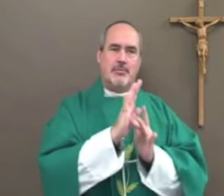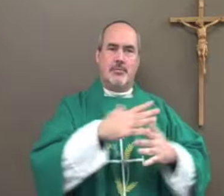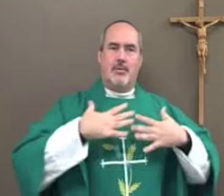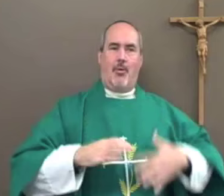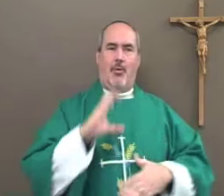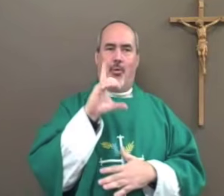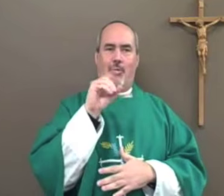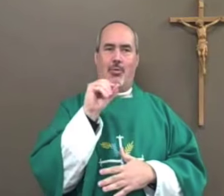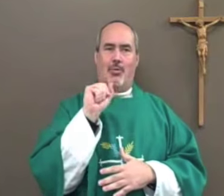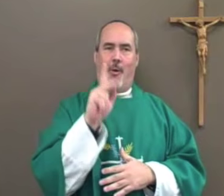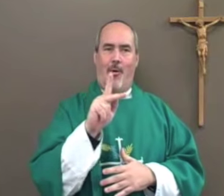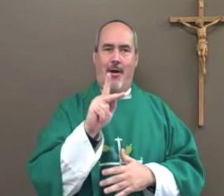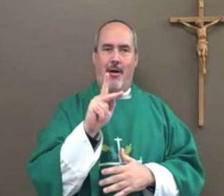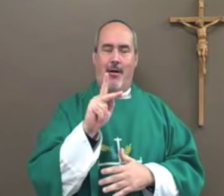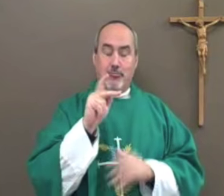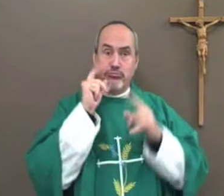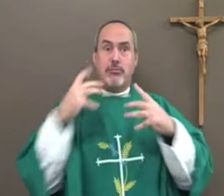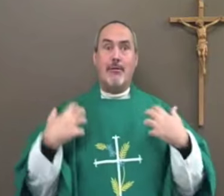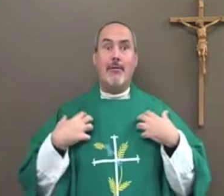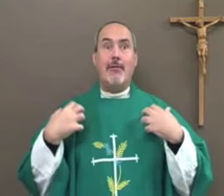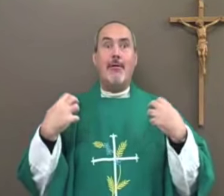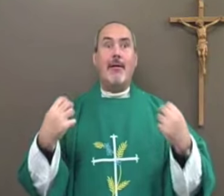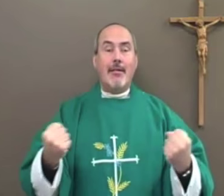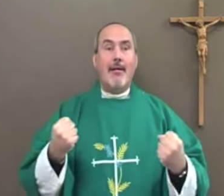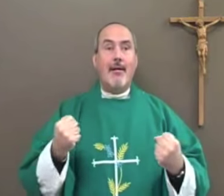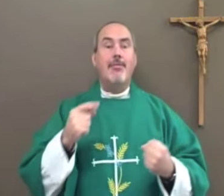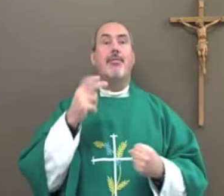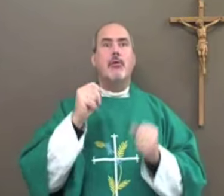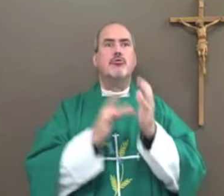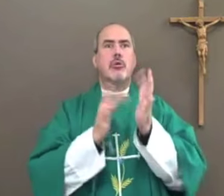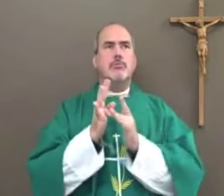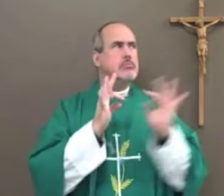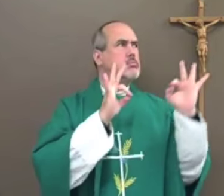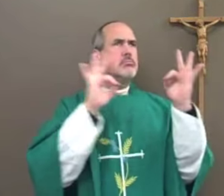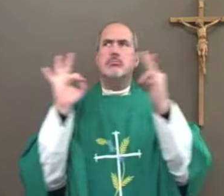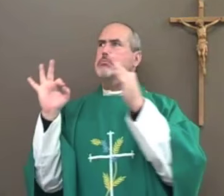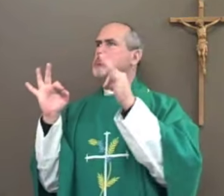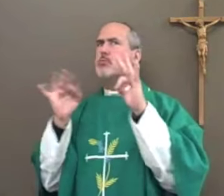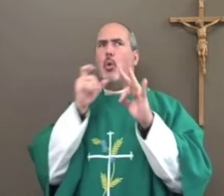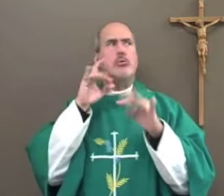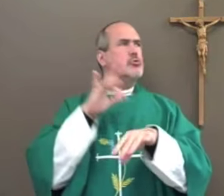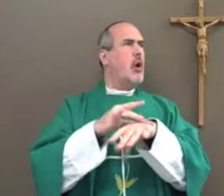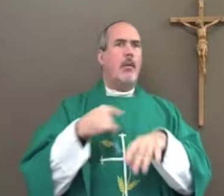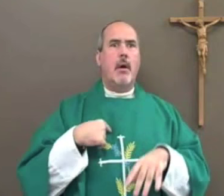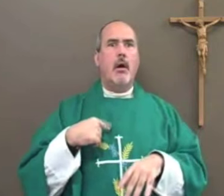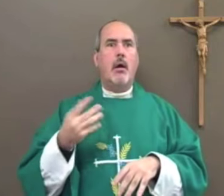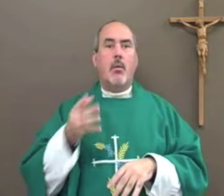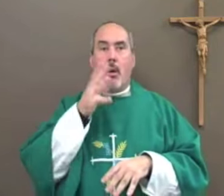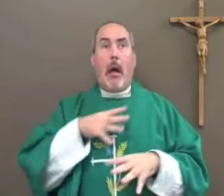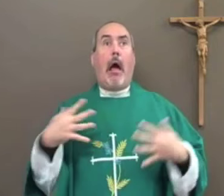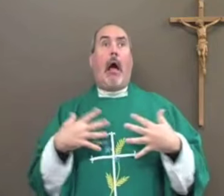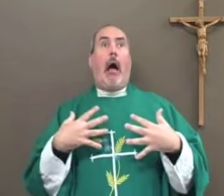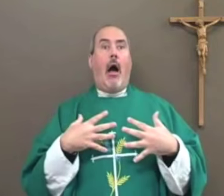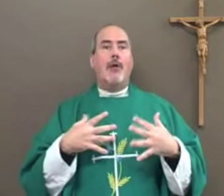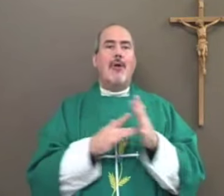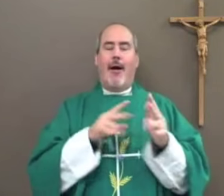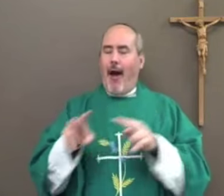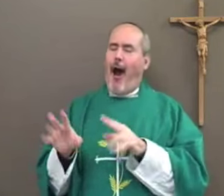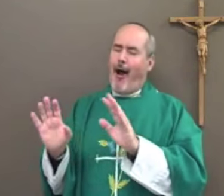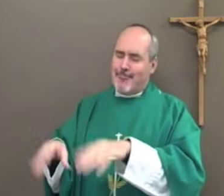years managed to touch Jesus' cloak and was immediately healed. Jesus looked around and said, "Who touched me?"